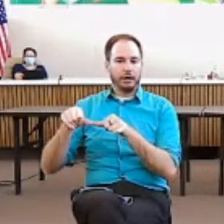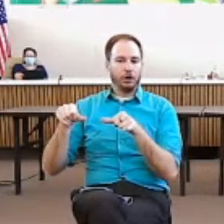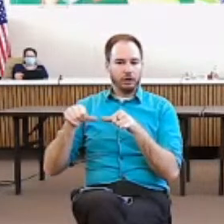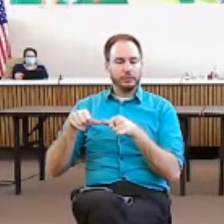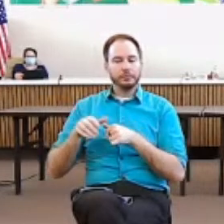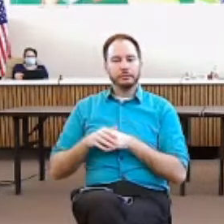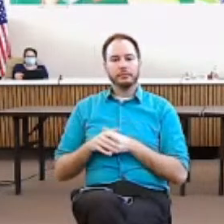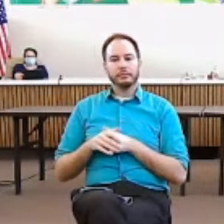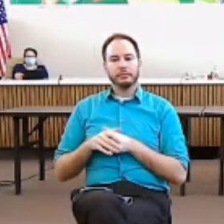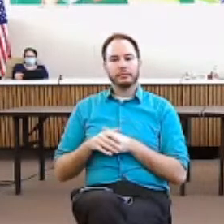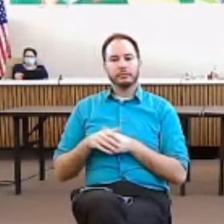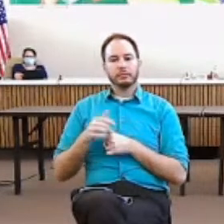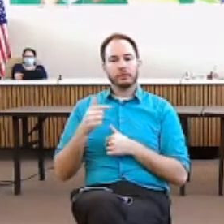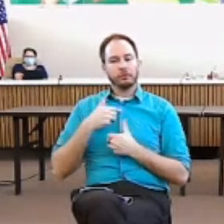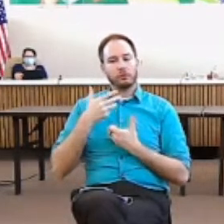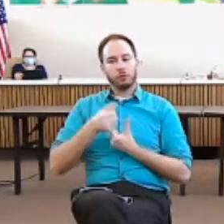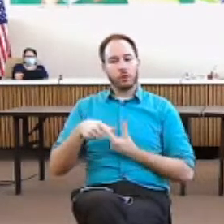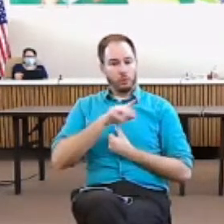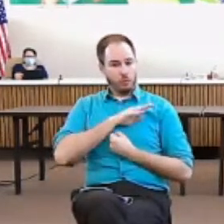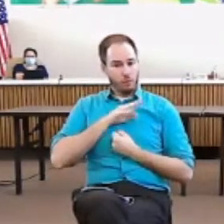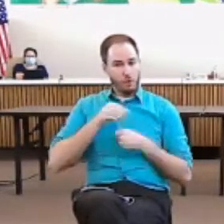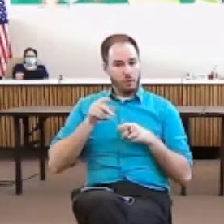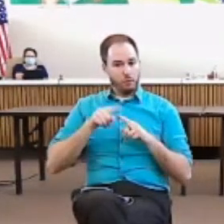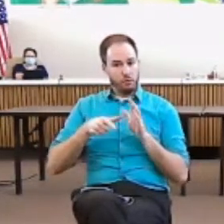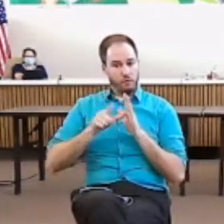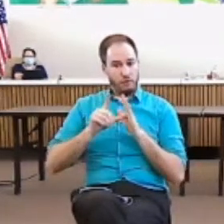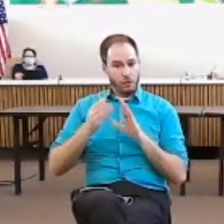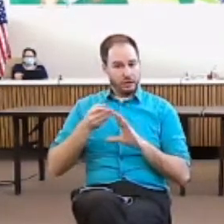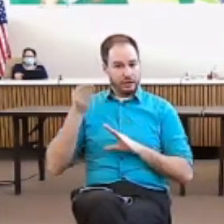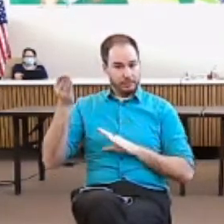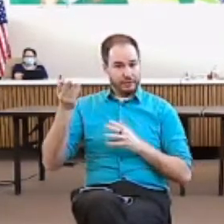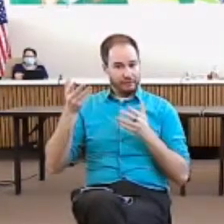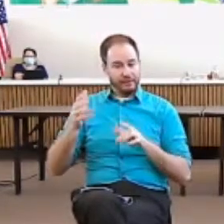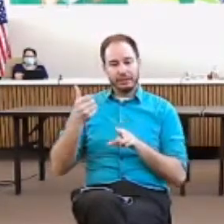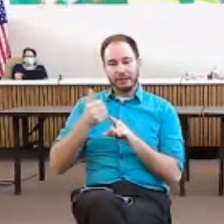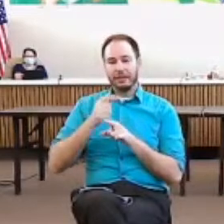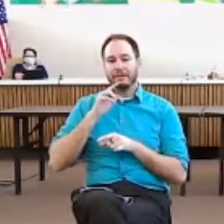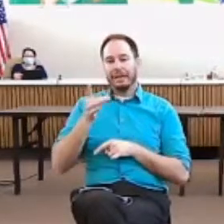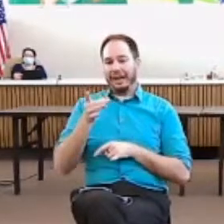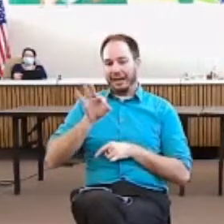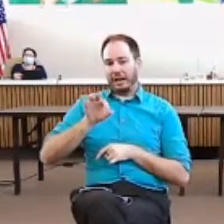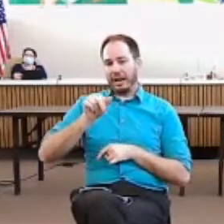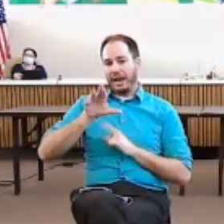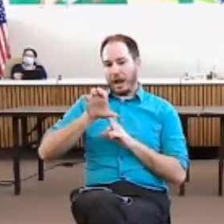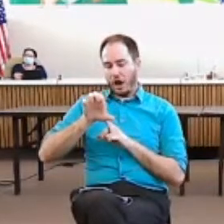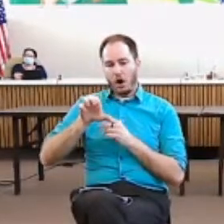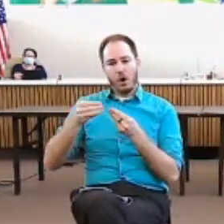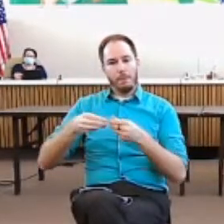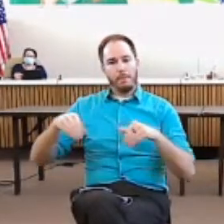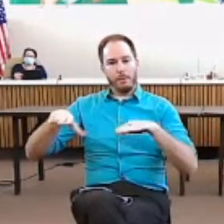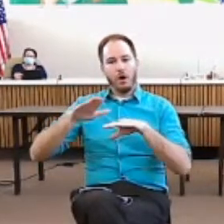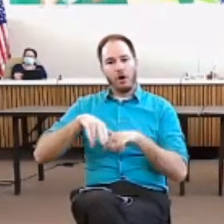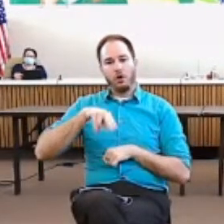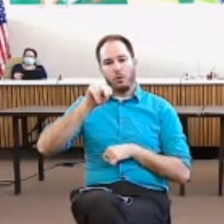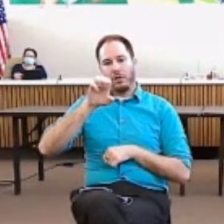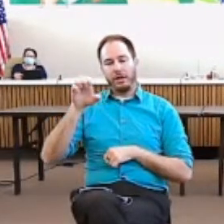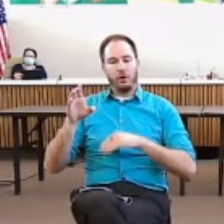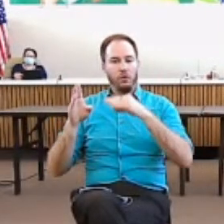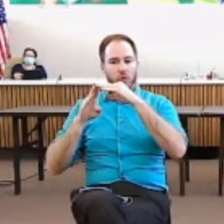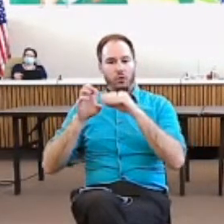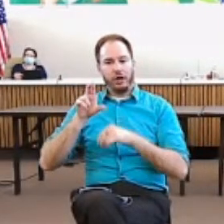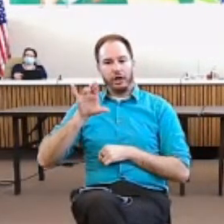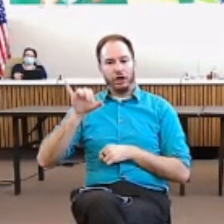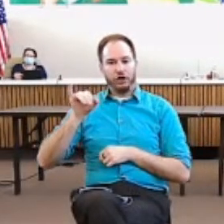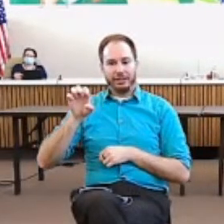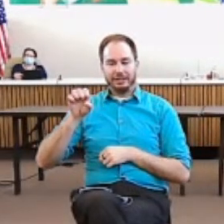I trust the board has had an opportunity to review our submission. It's an 89-acre parcel located at the northeast corner of Erie